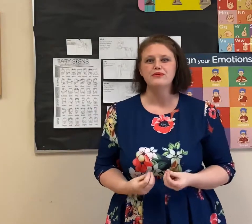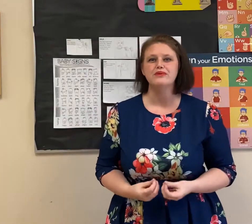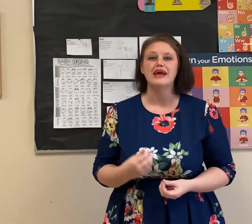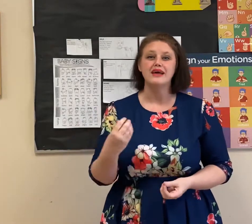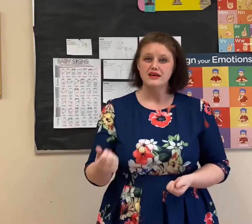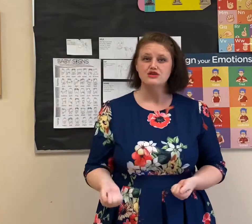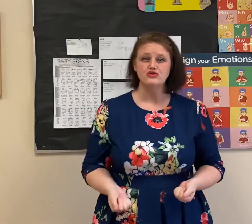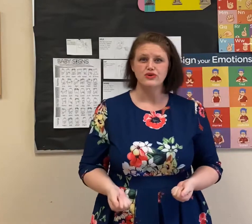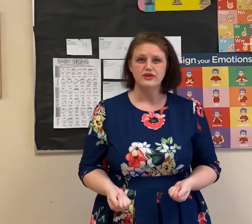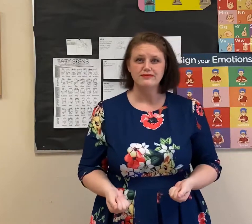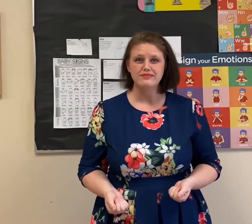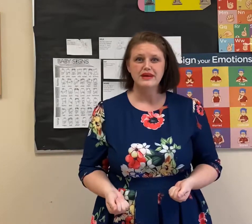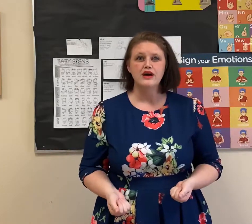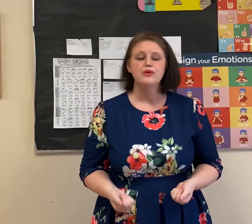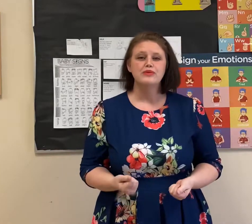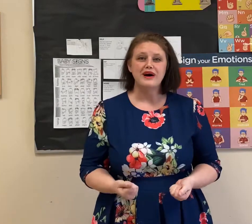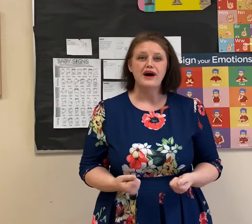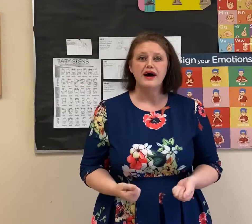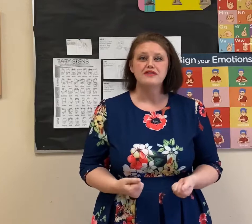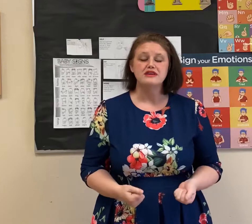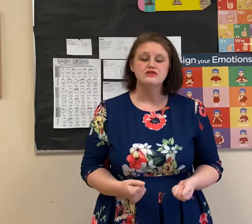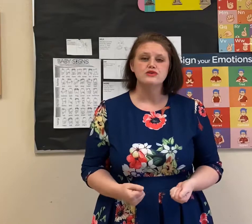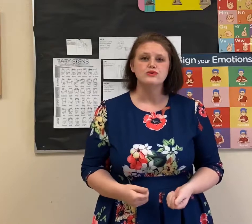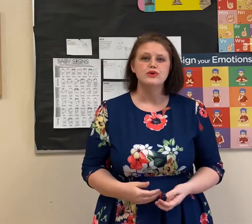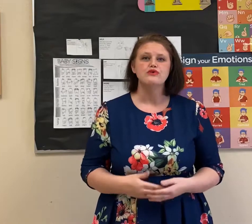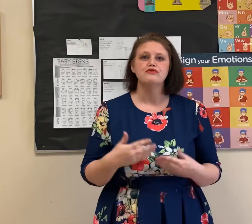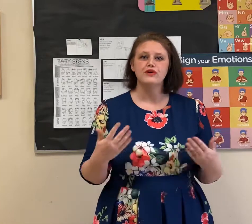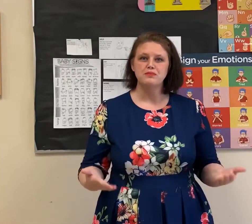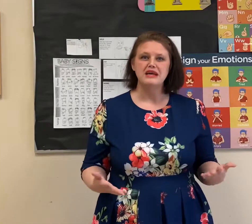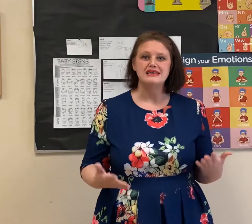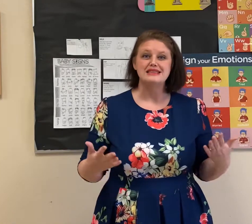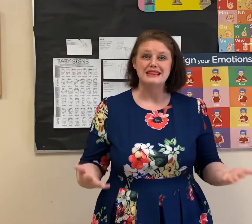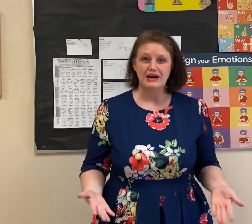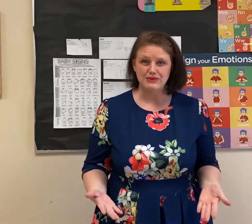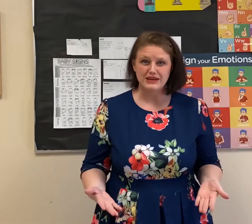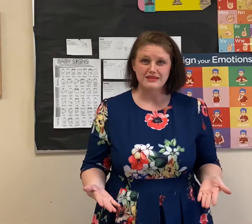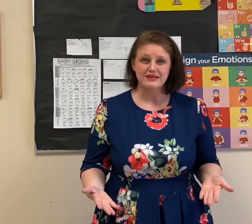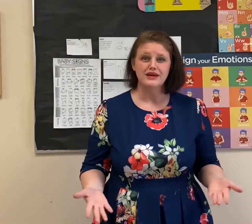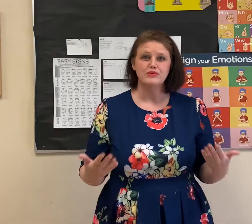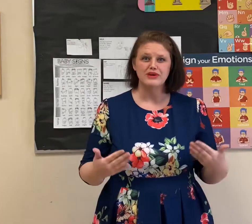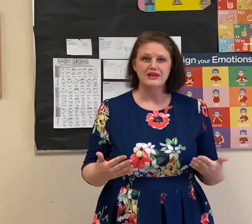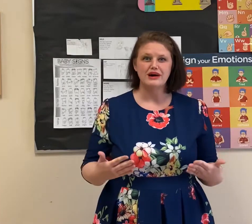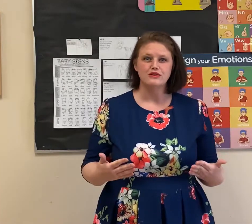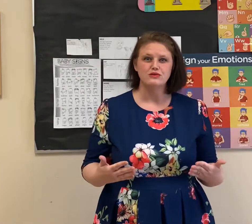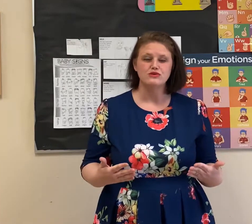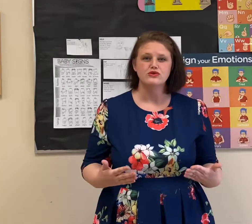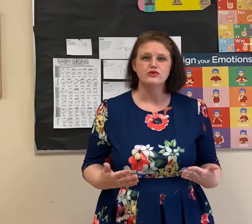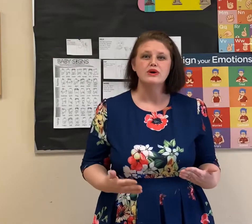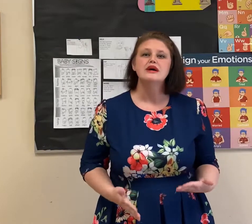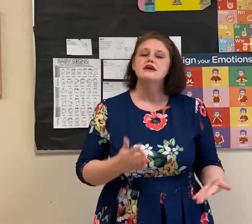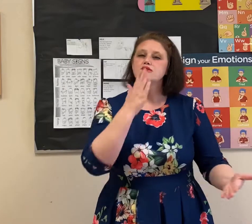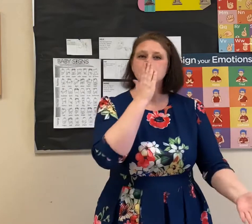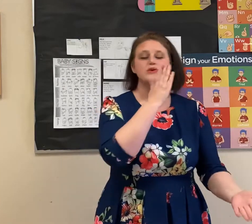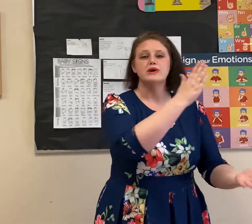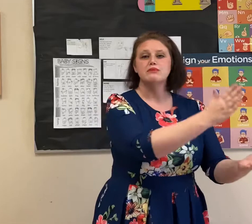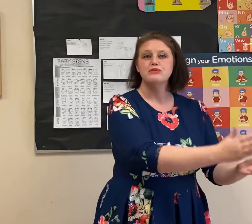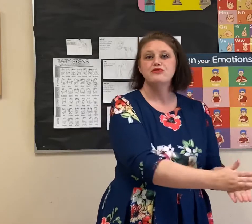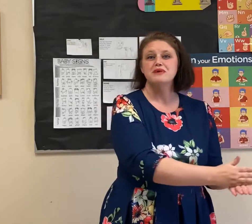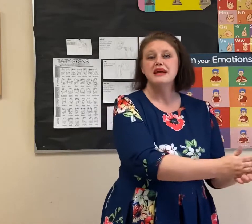gain control without having to verbalize loudly. It will allow you to do a quick movement and